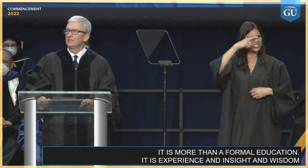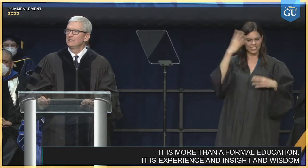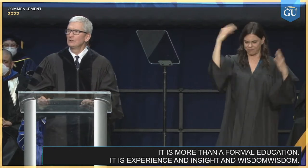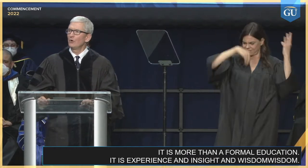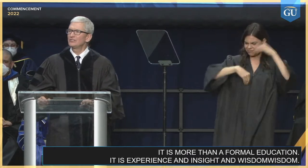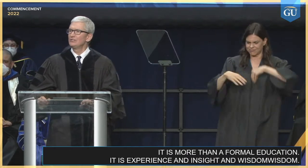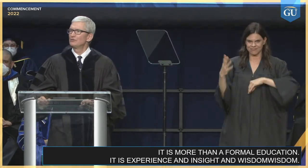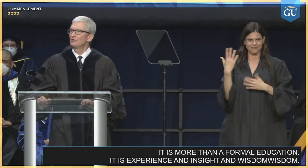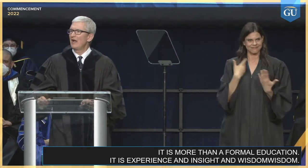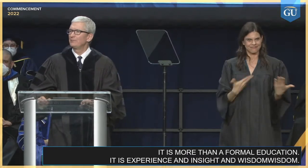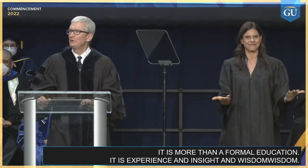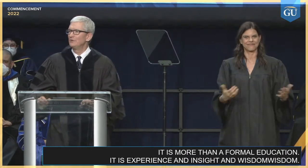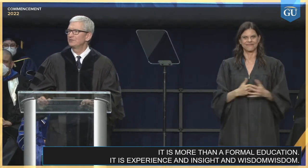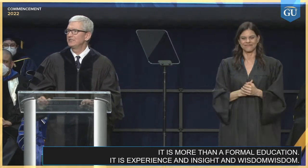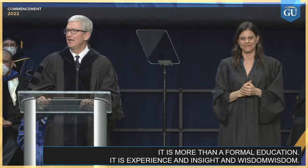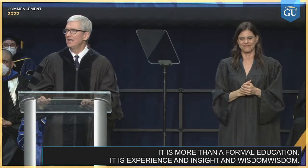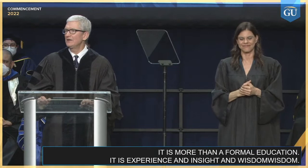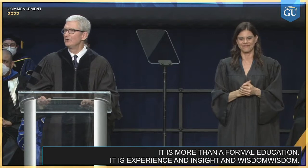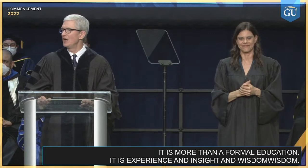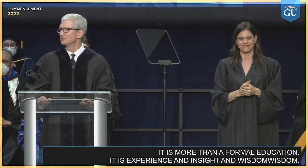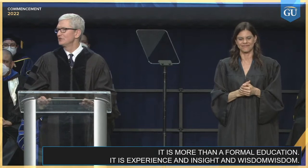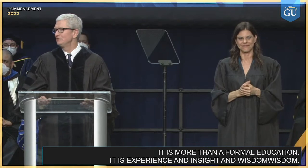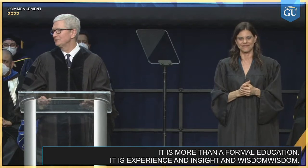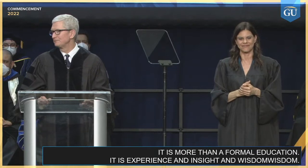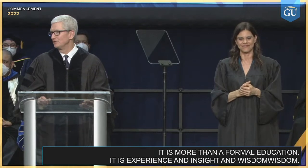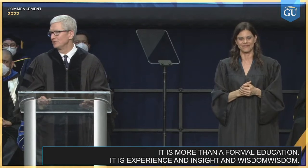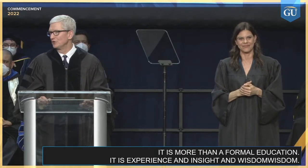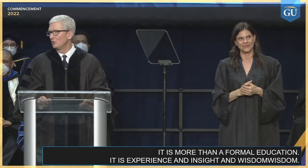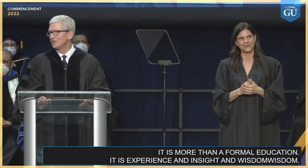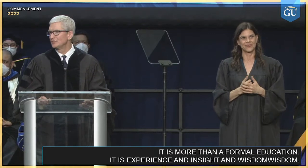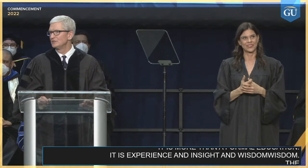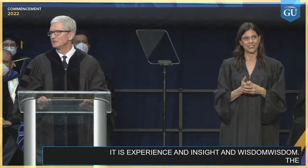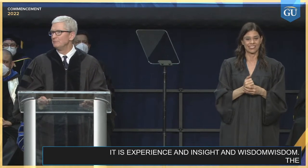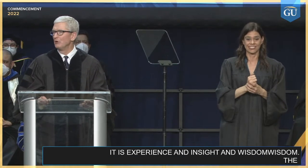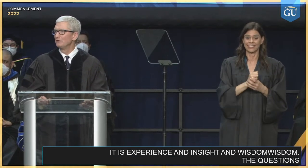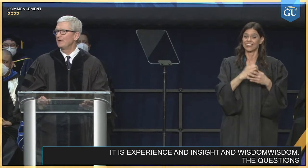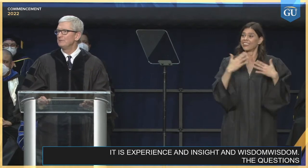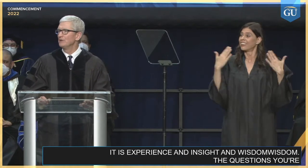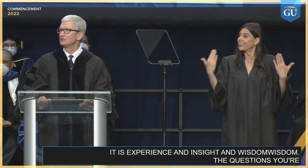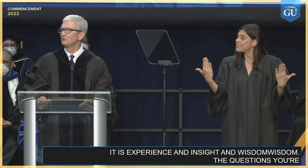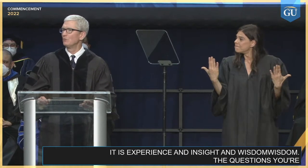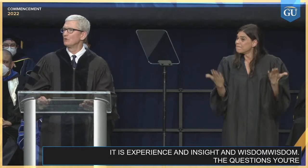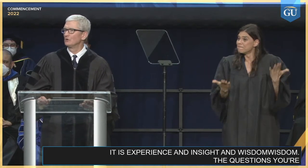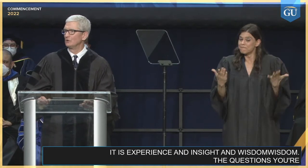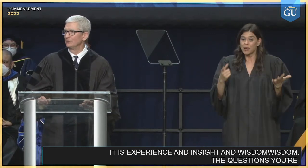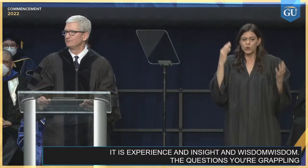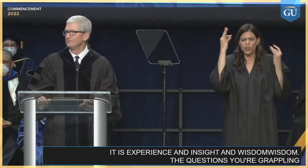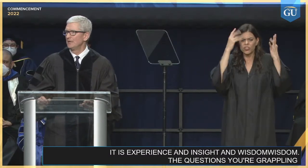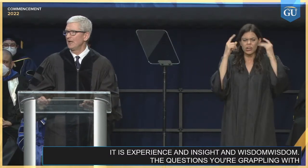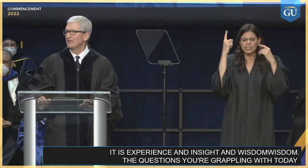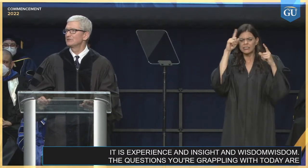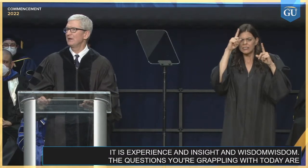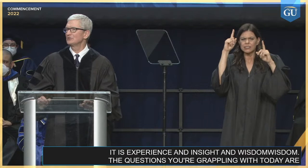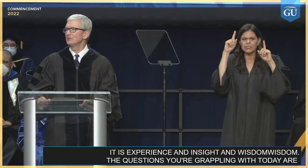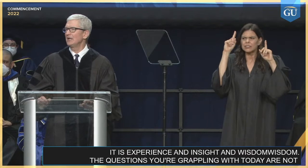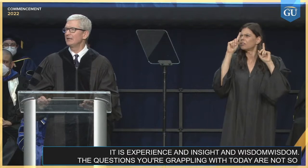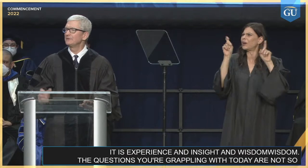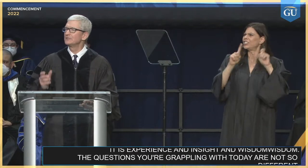The questions you're grappling with today are not so different than the questions that motivate much of the world, especially at this